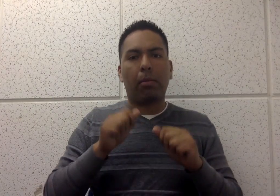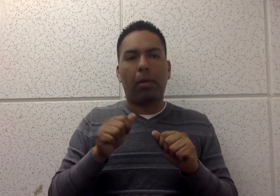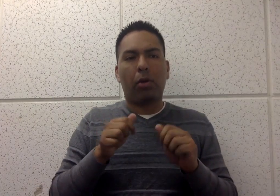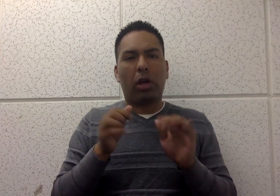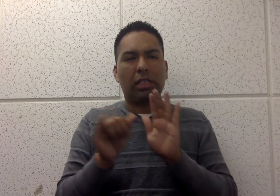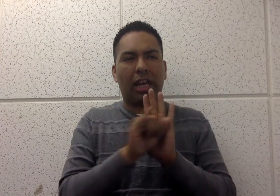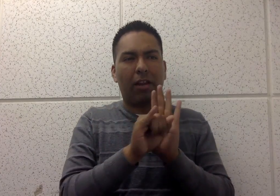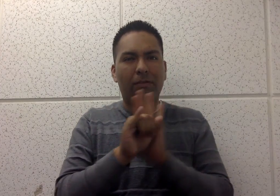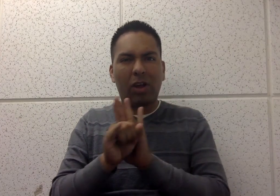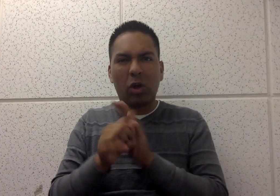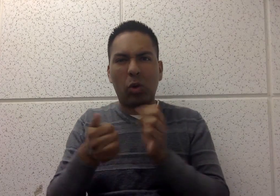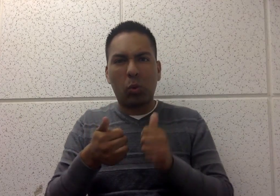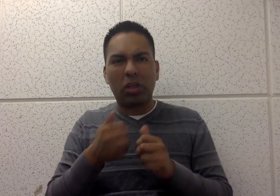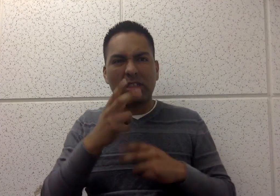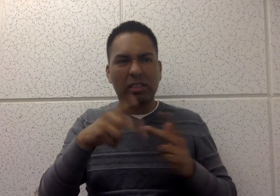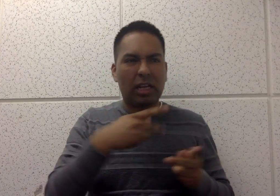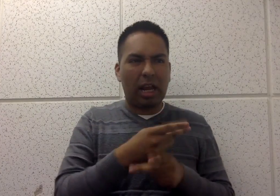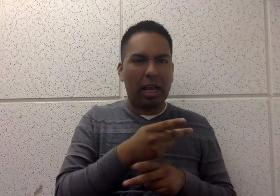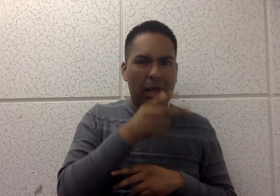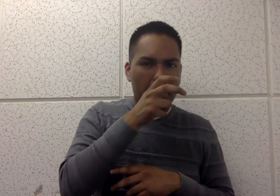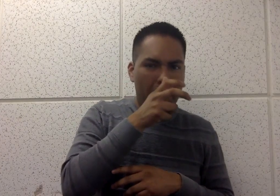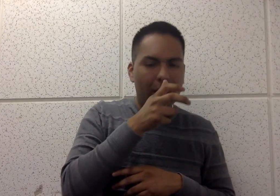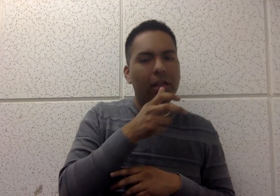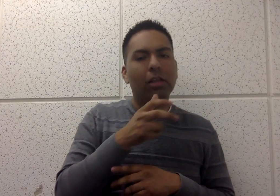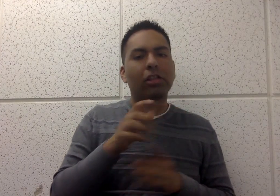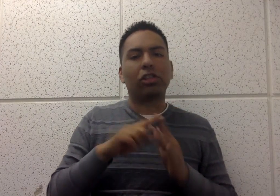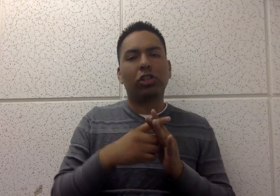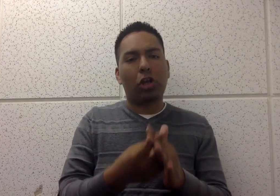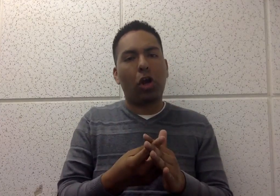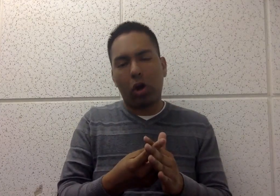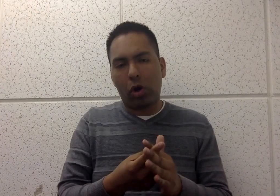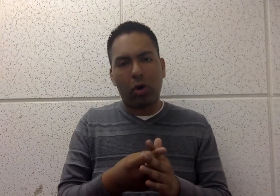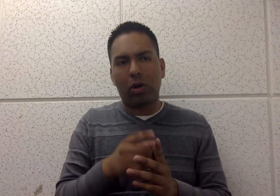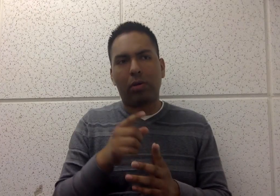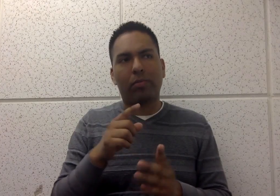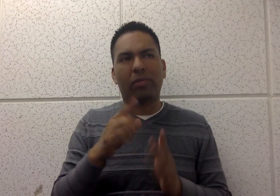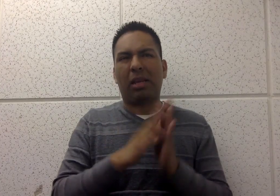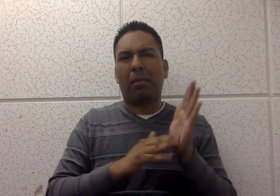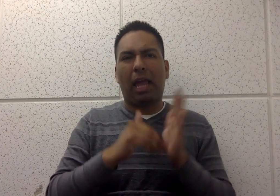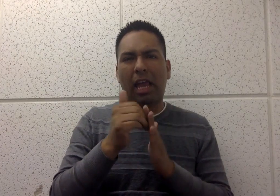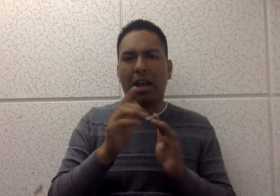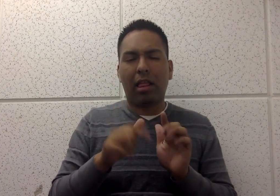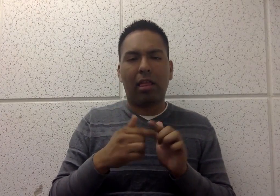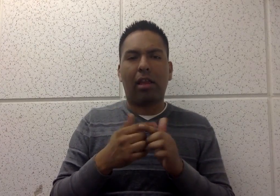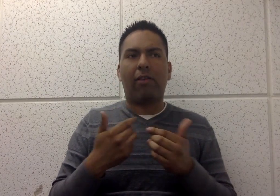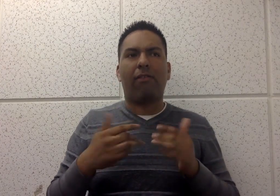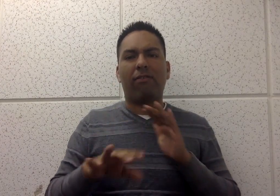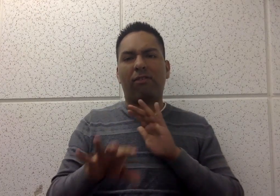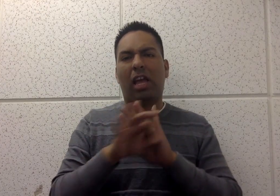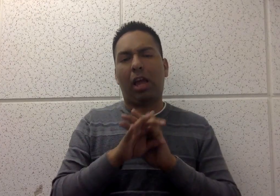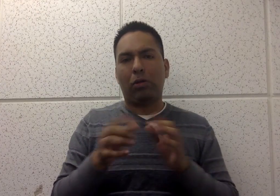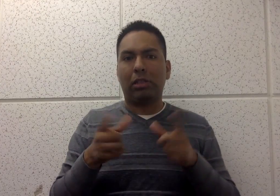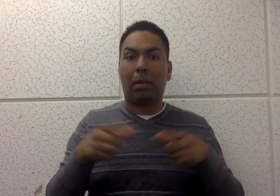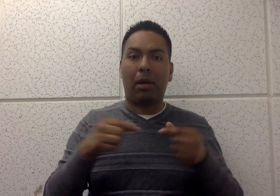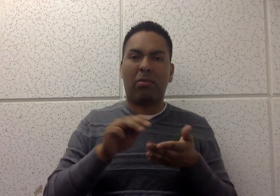is which. We started out with model airplane paint and then we found these wonderful little Japanese markers and they work really well. And so just